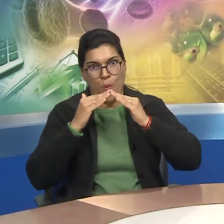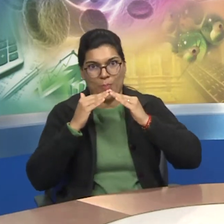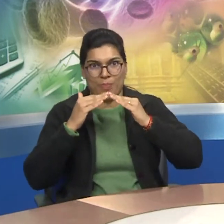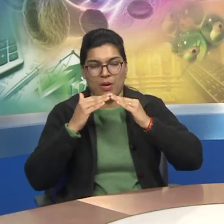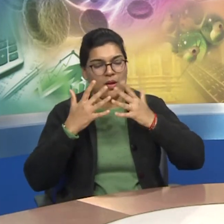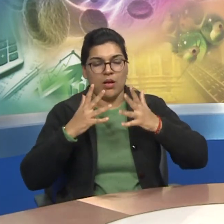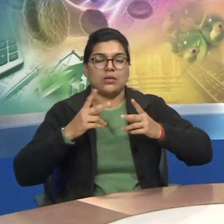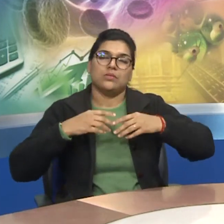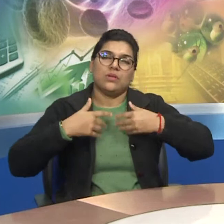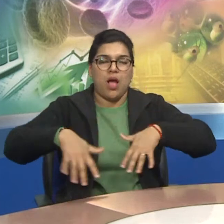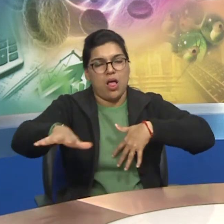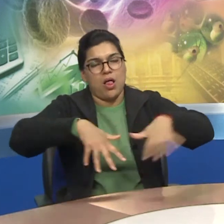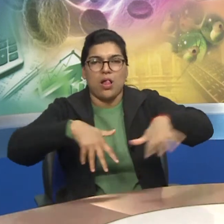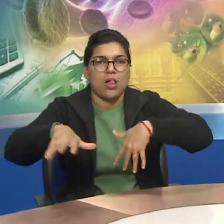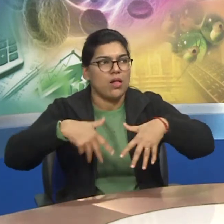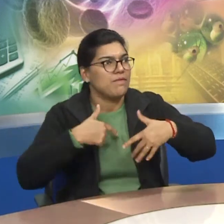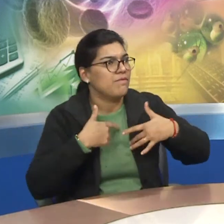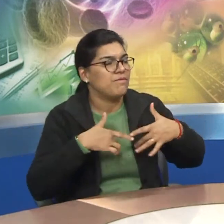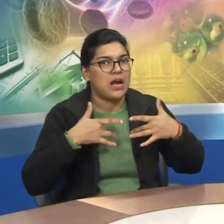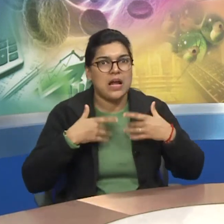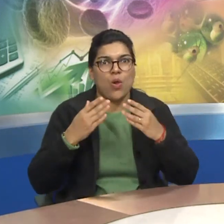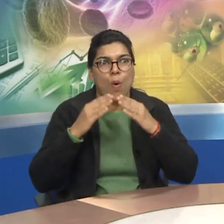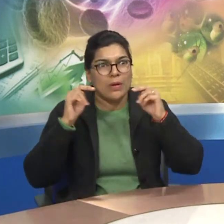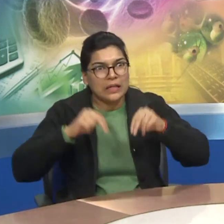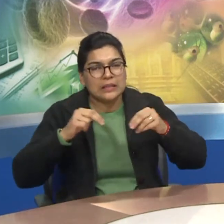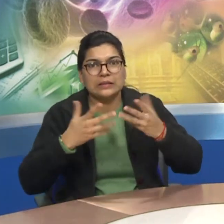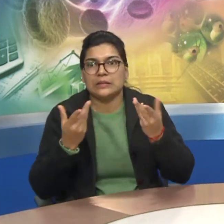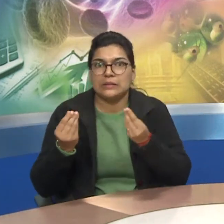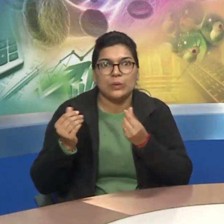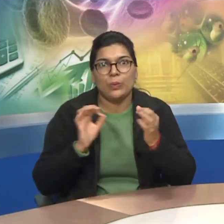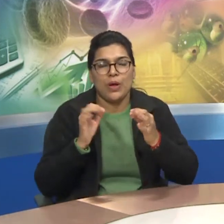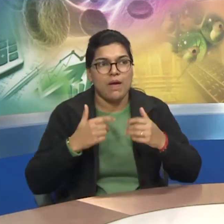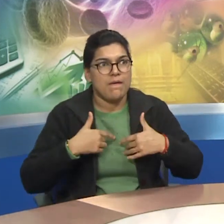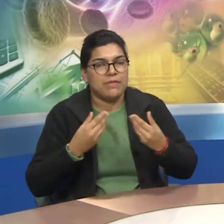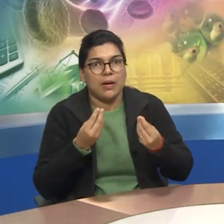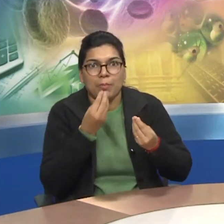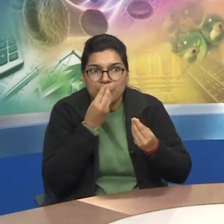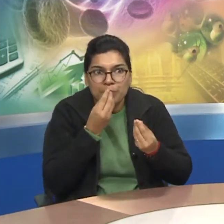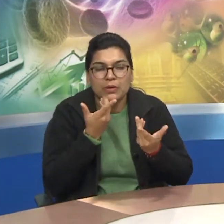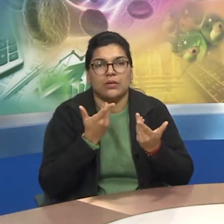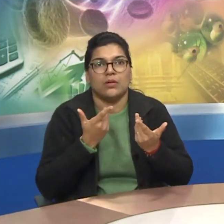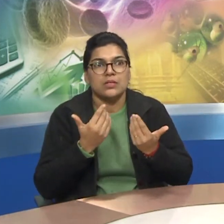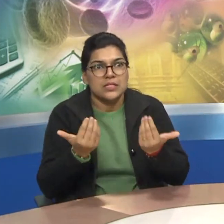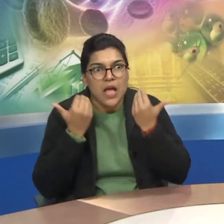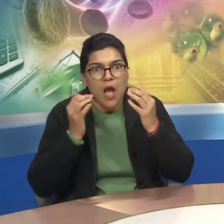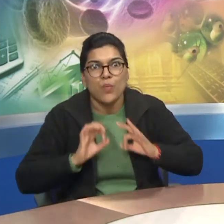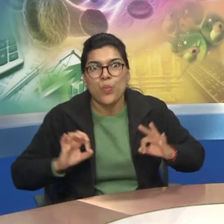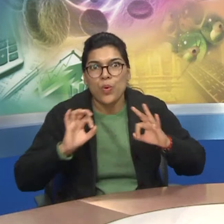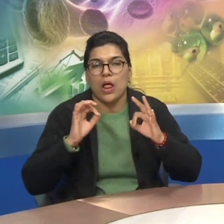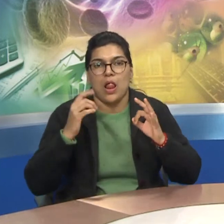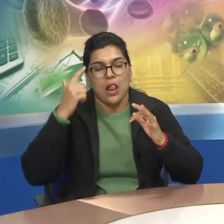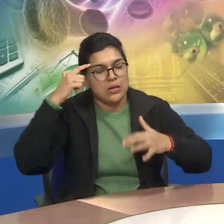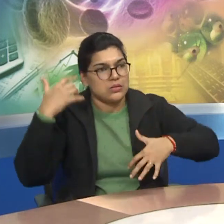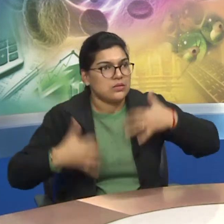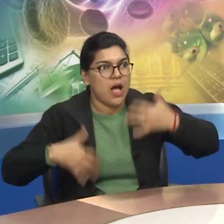Because there are many creatures, animals, birds whose home